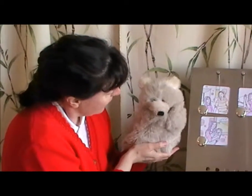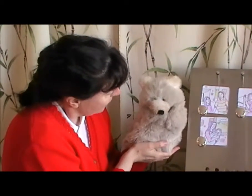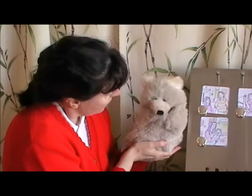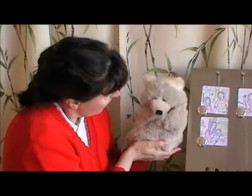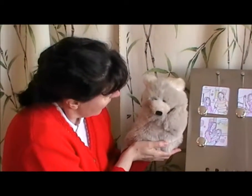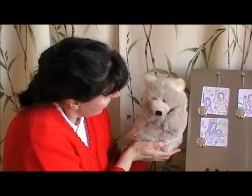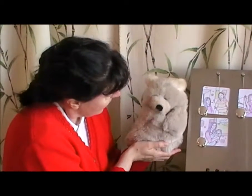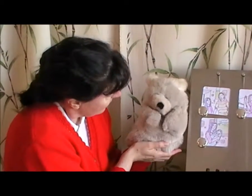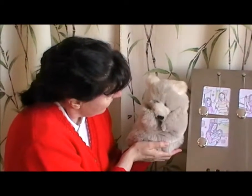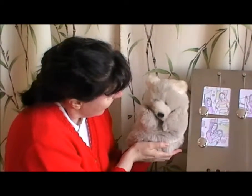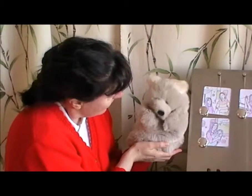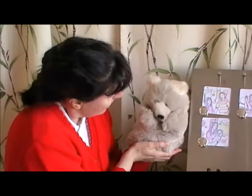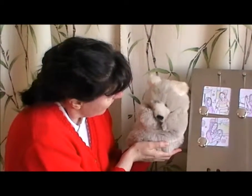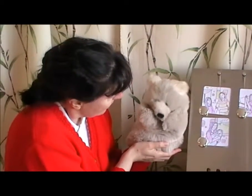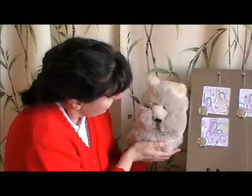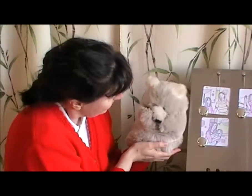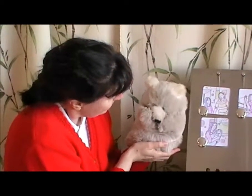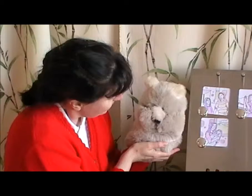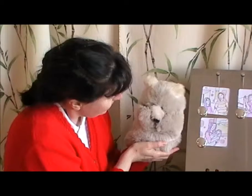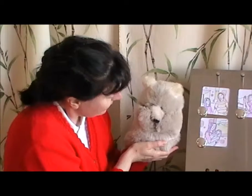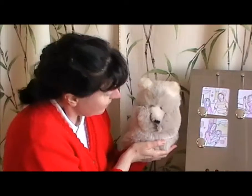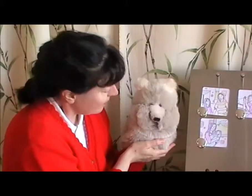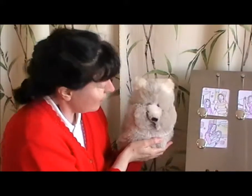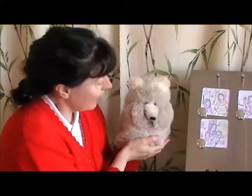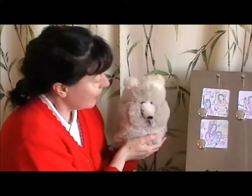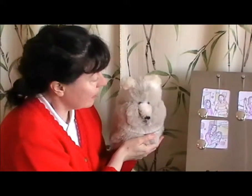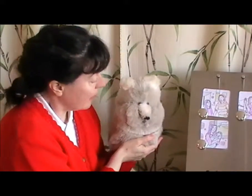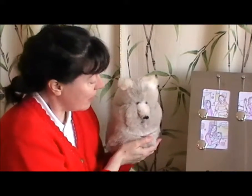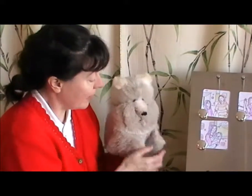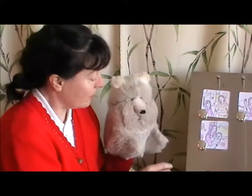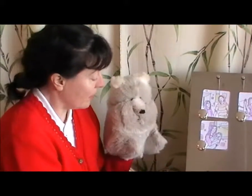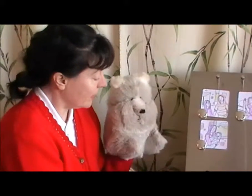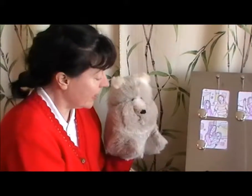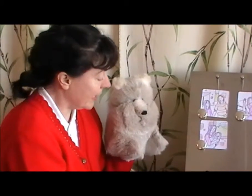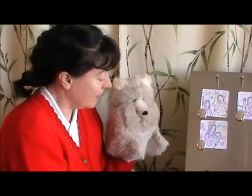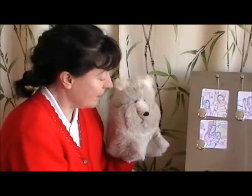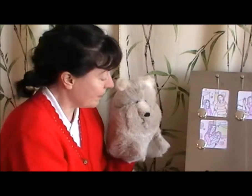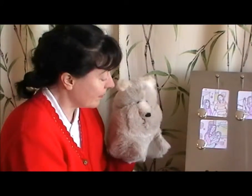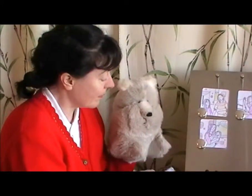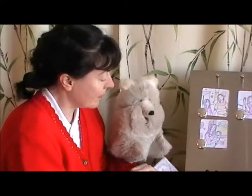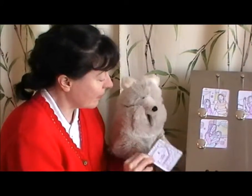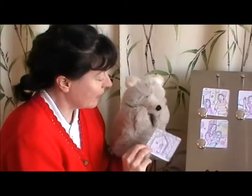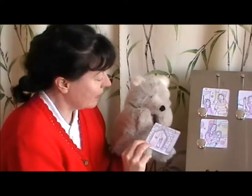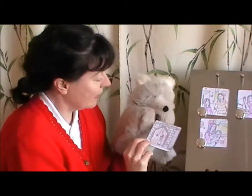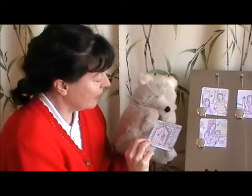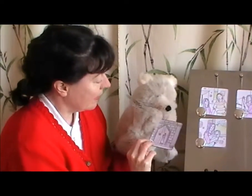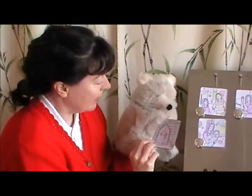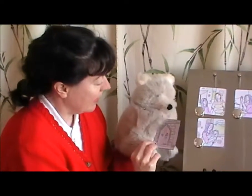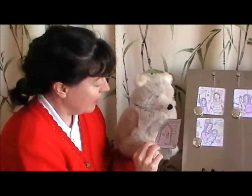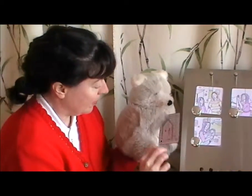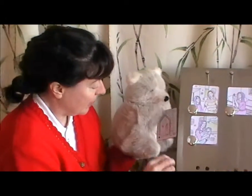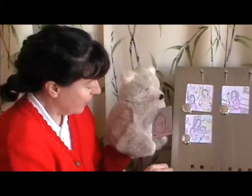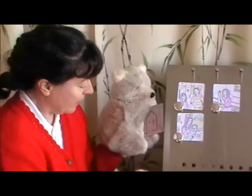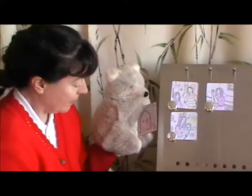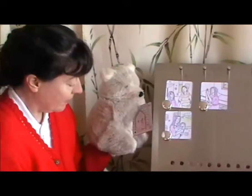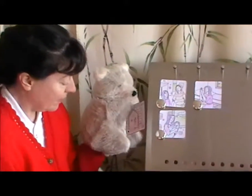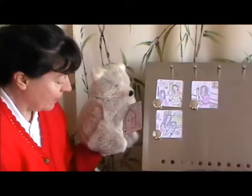to work in the temple. And so that's what she did. There's a picture